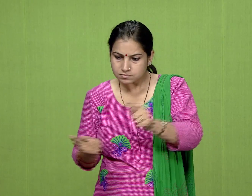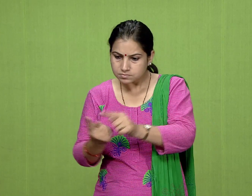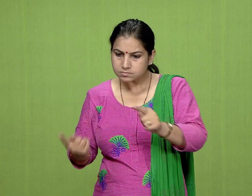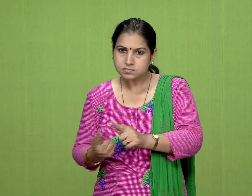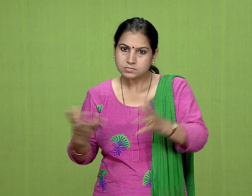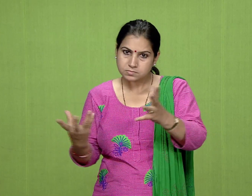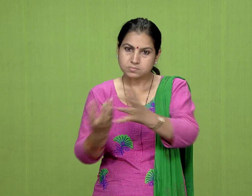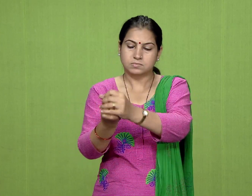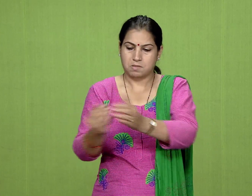other.